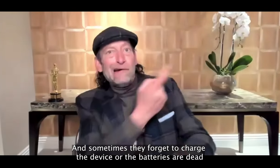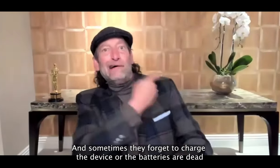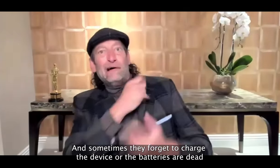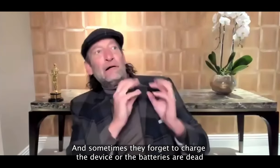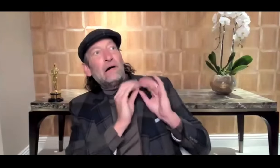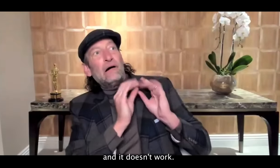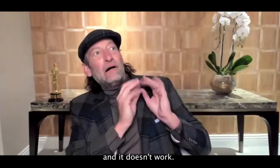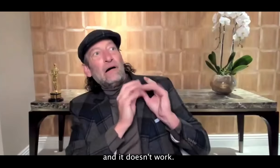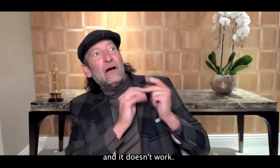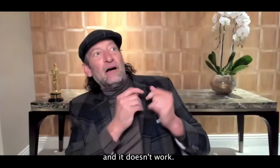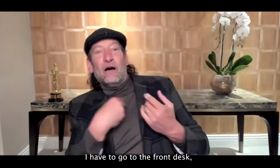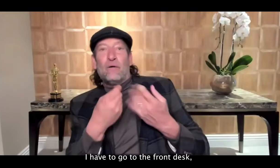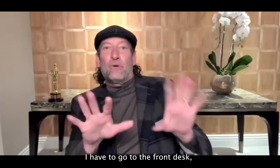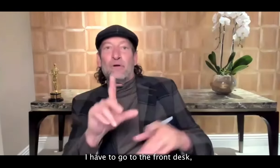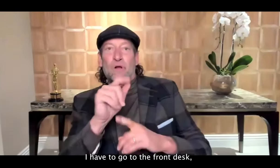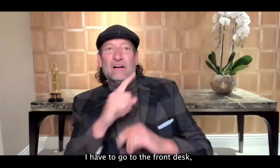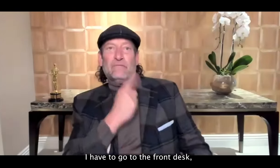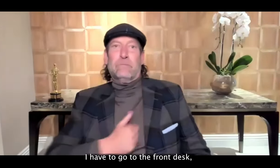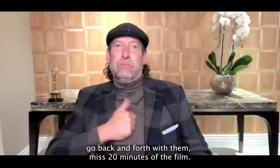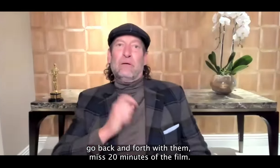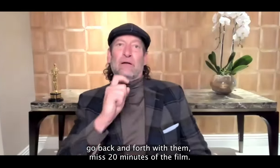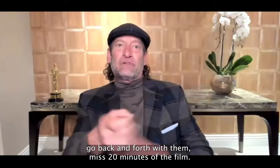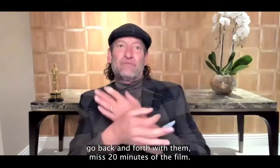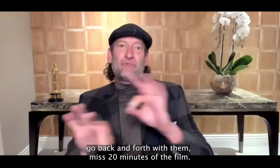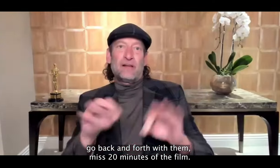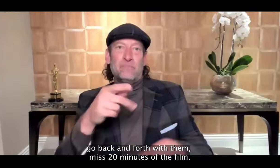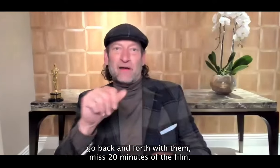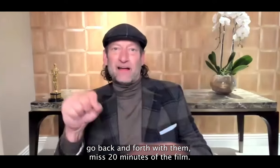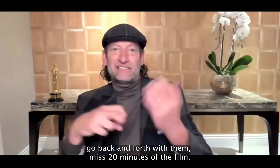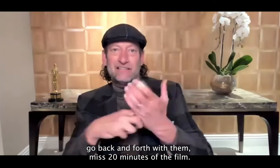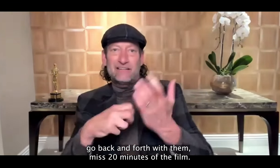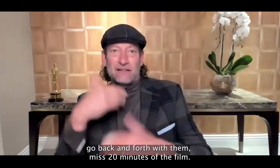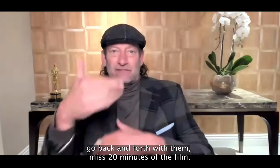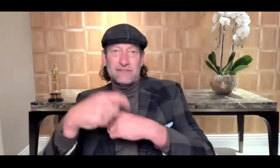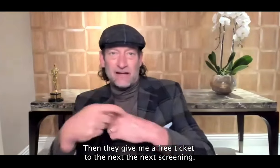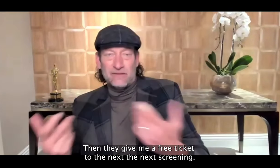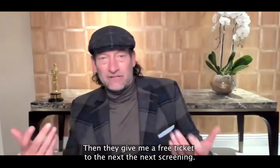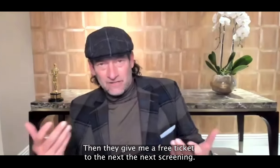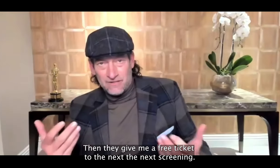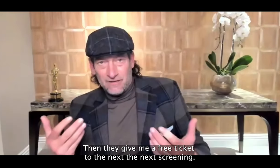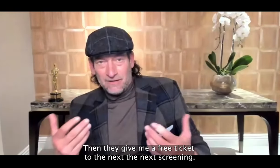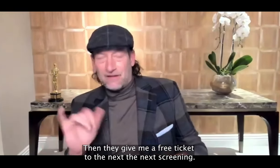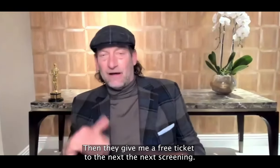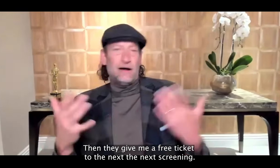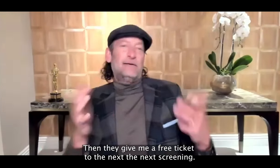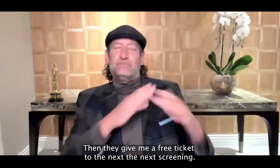are dead and it doesn't work. I have to go to the front desk, go back and forth with them, miss 20 minutes of the film. Then they give me a free ticket to